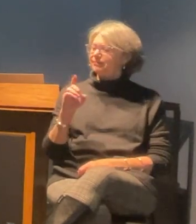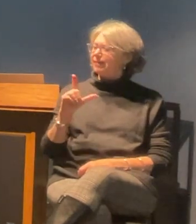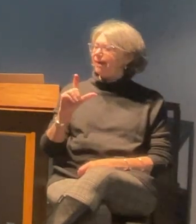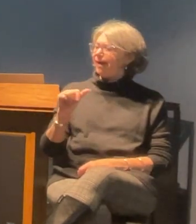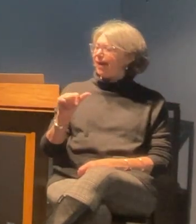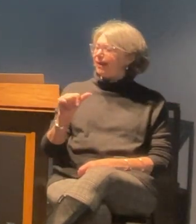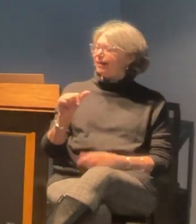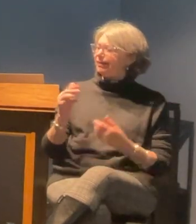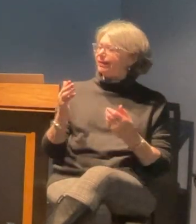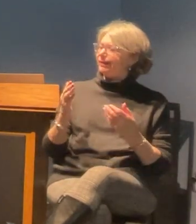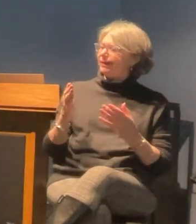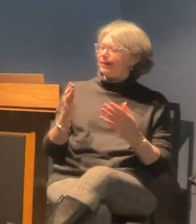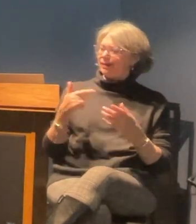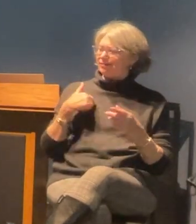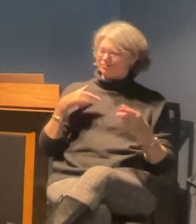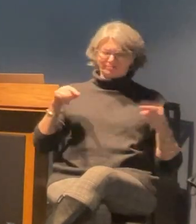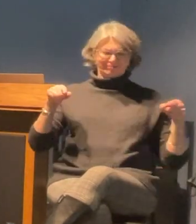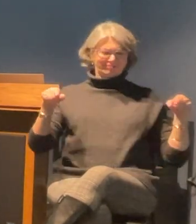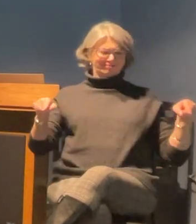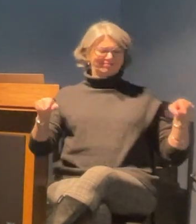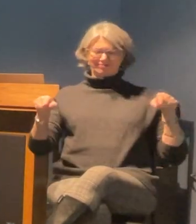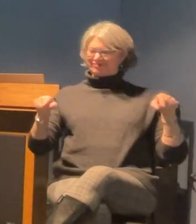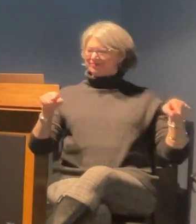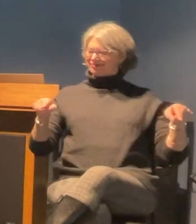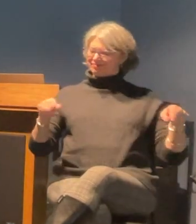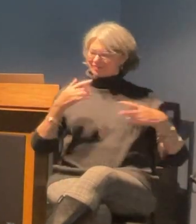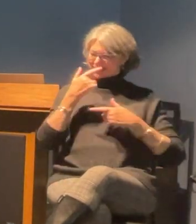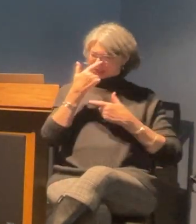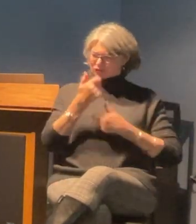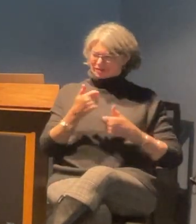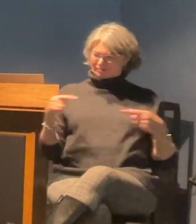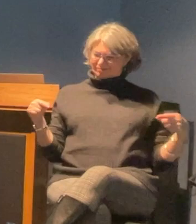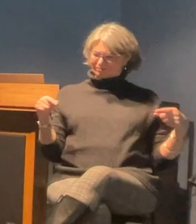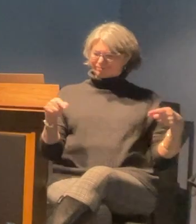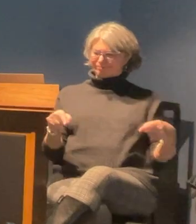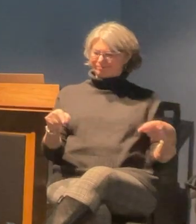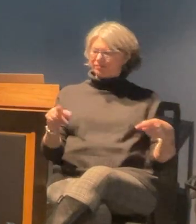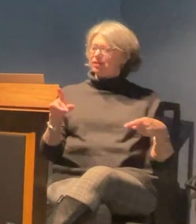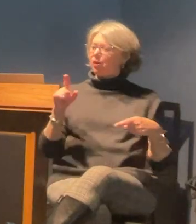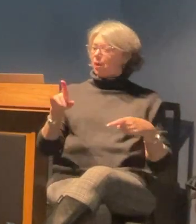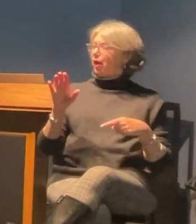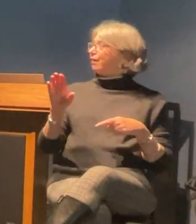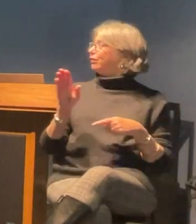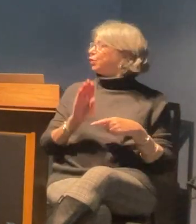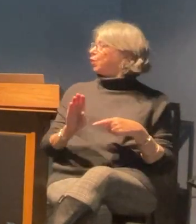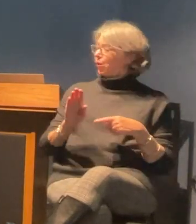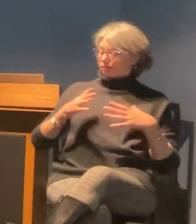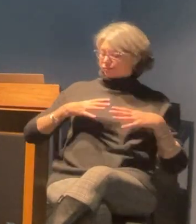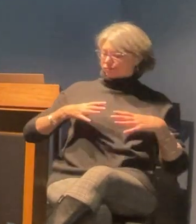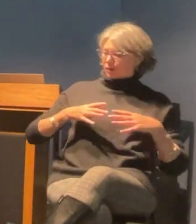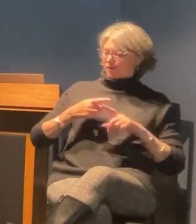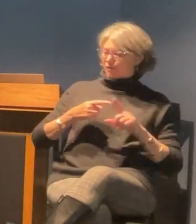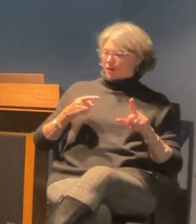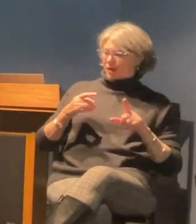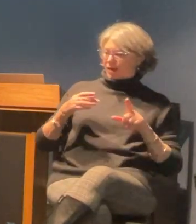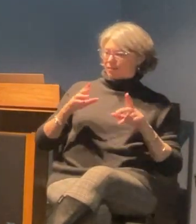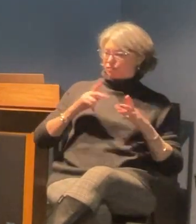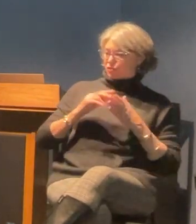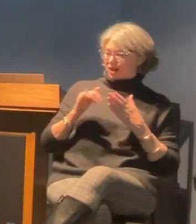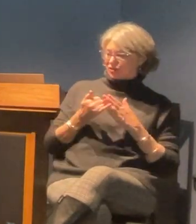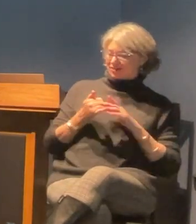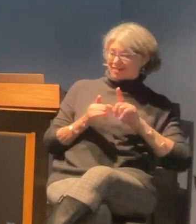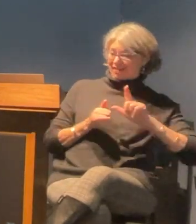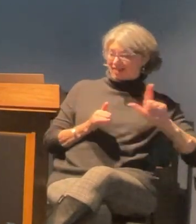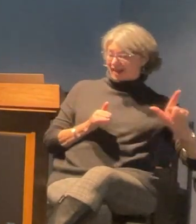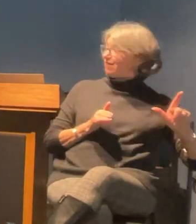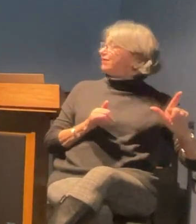Ella, here I juxtaposed one of your works from the project that we are going to discuss today on the